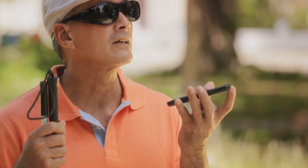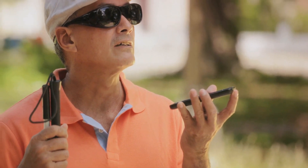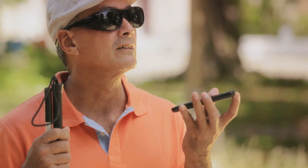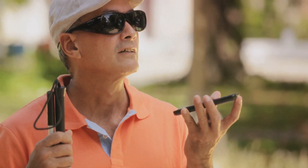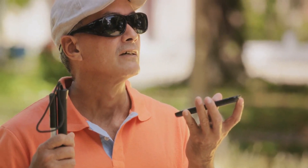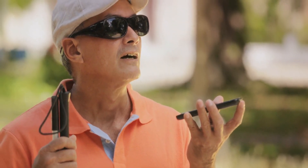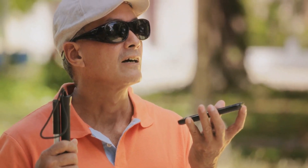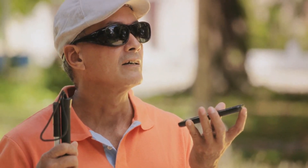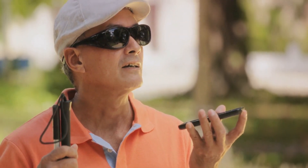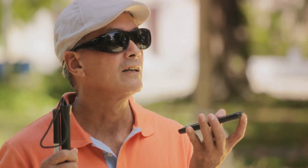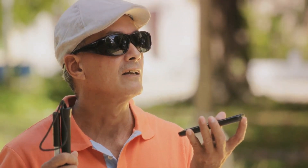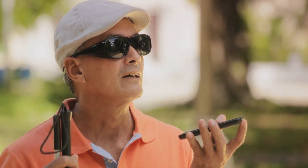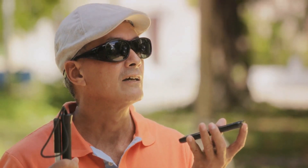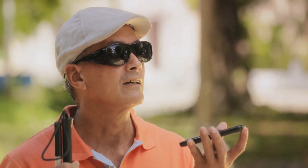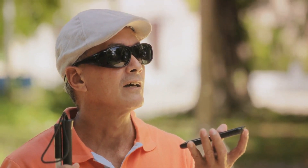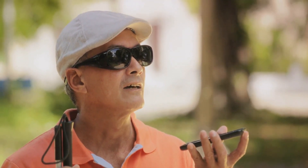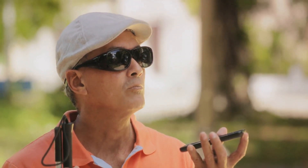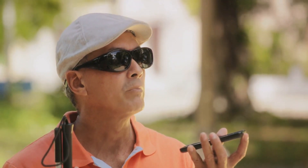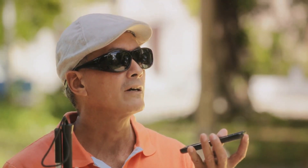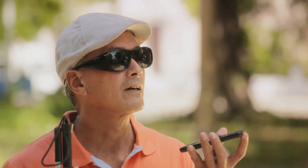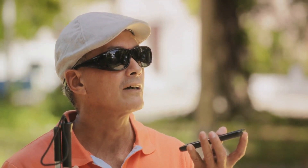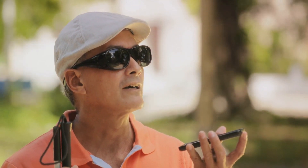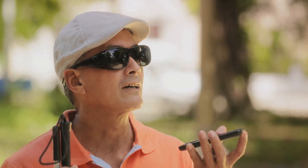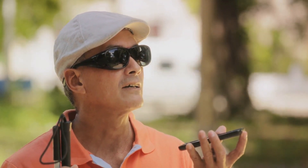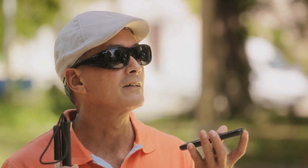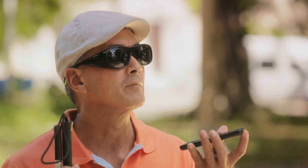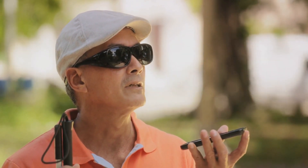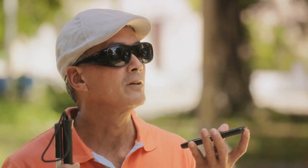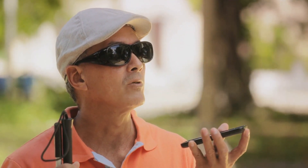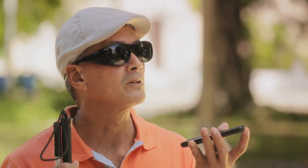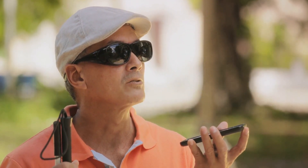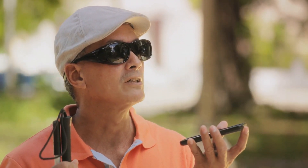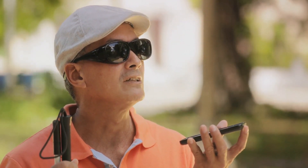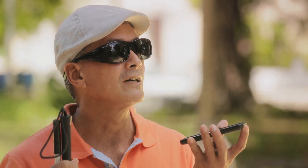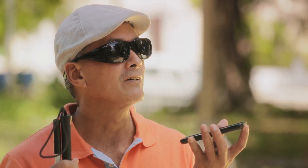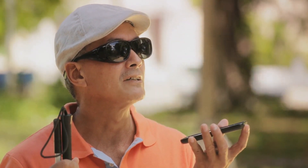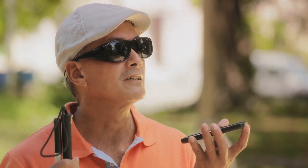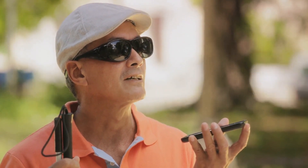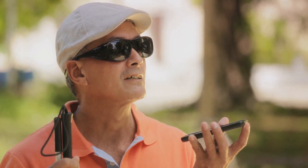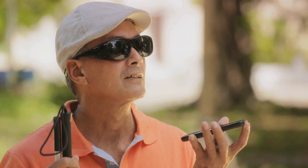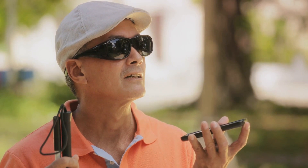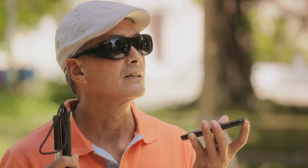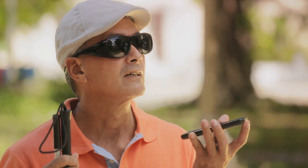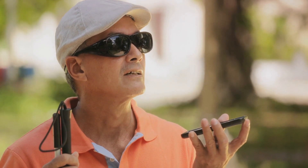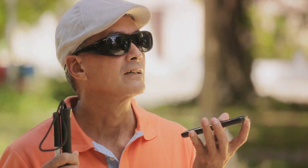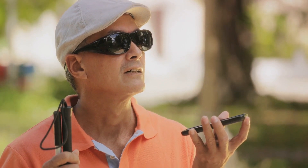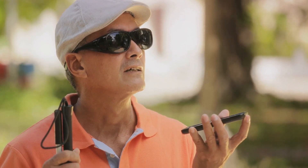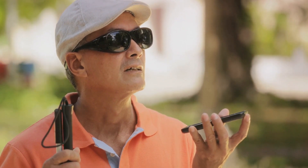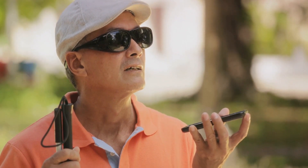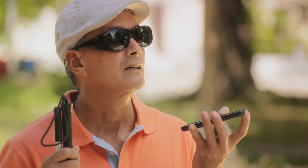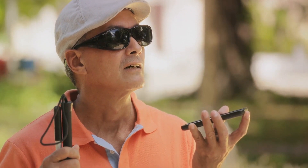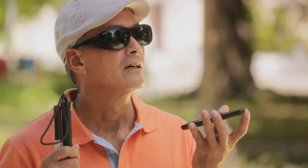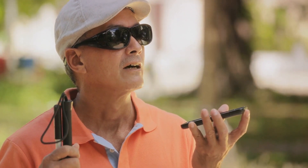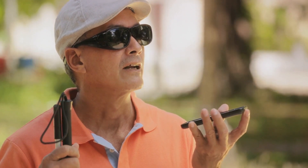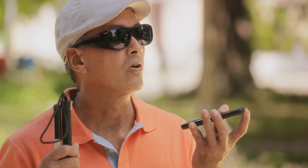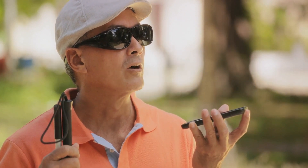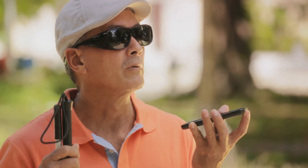stigma associated with sign language and deafness. It encouraged people to recognize and respect the unique culture and identity of the deaf